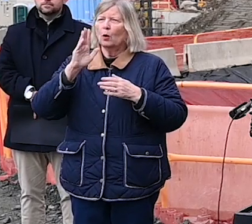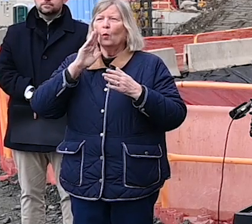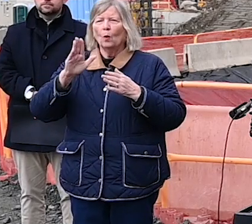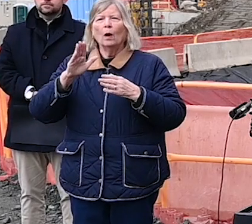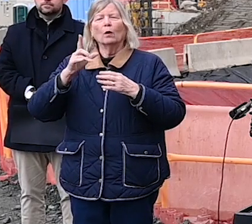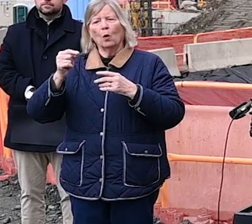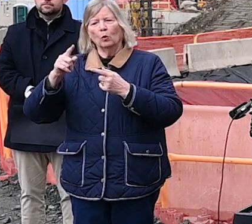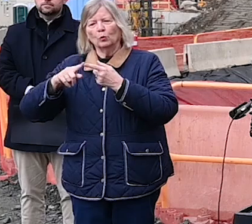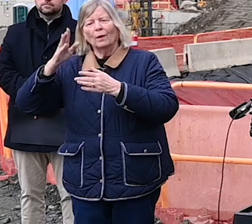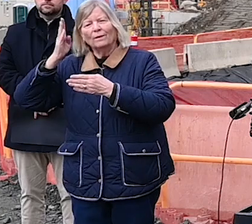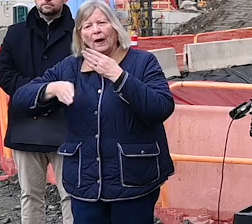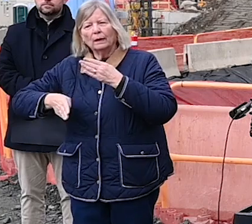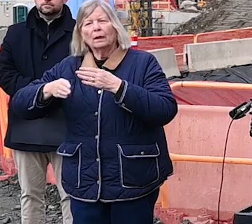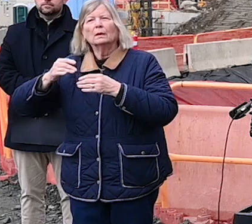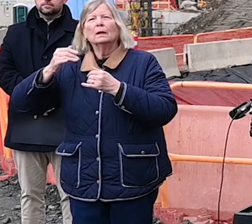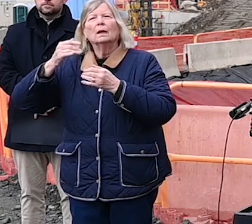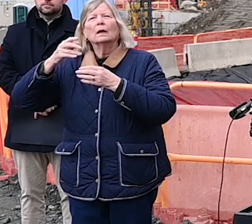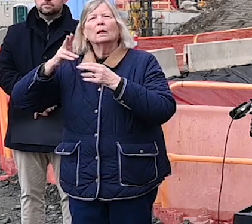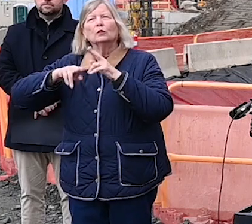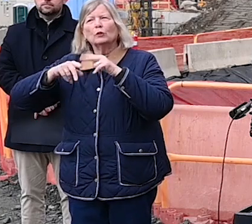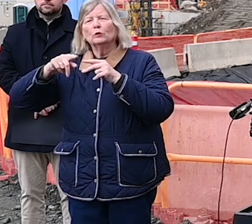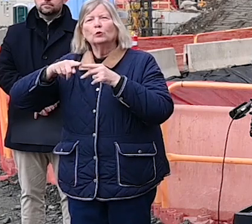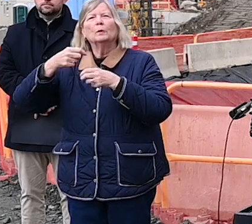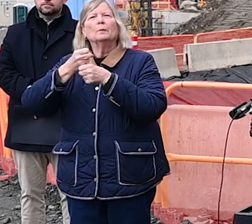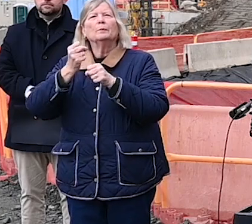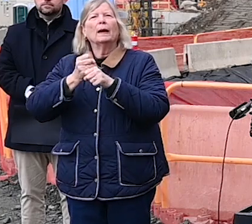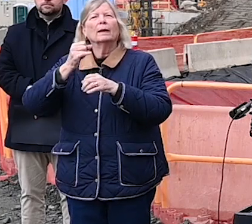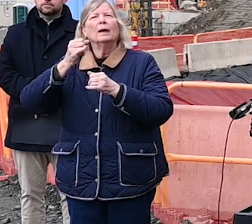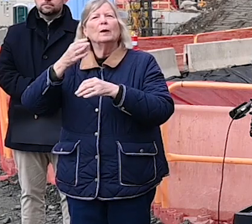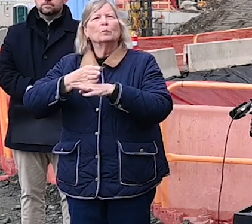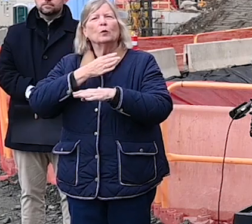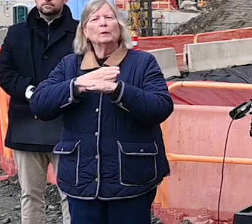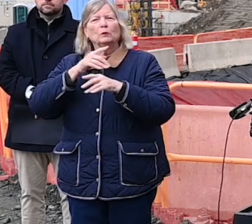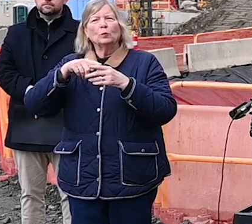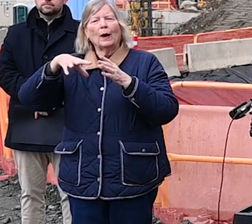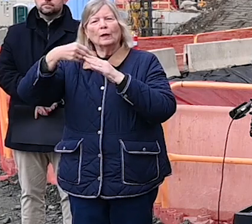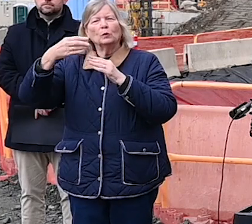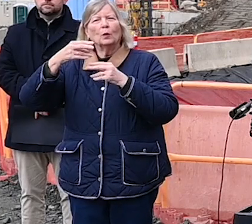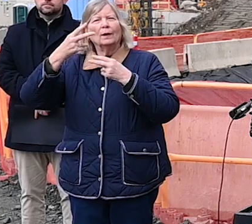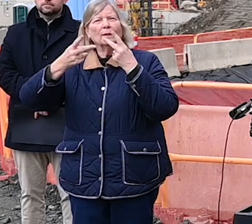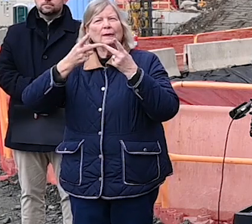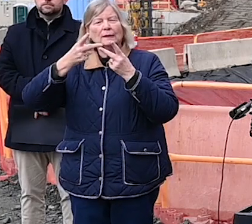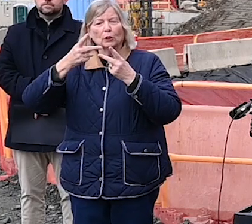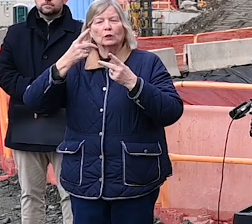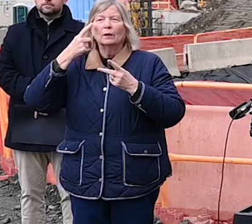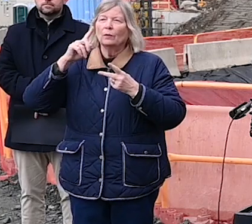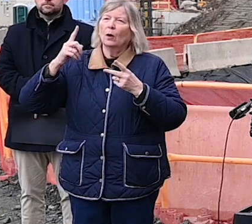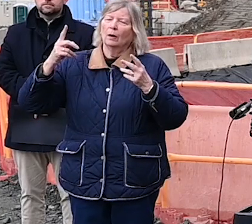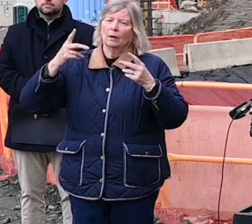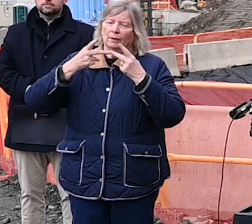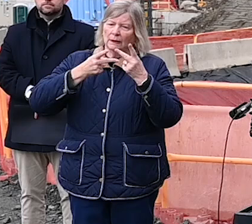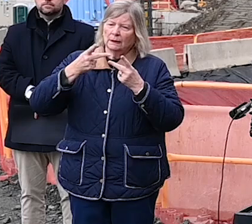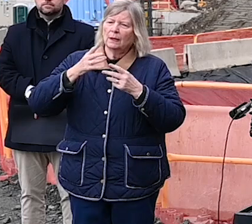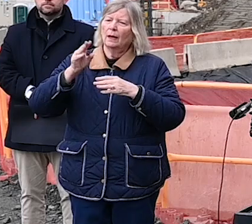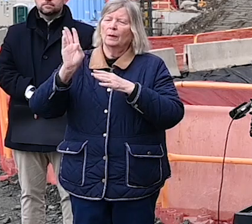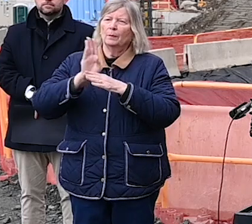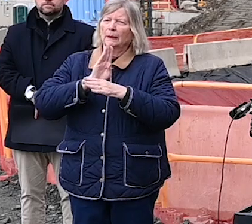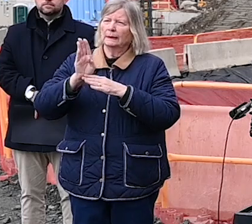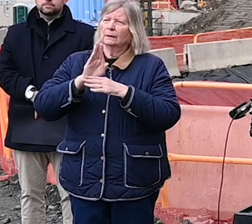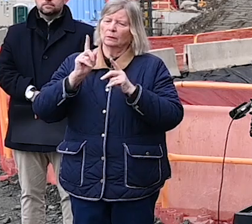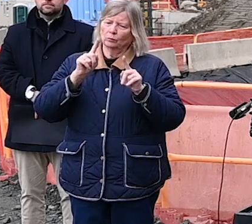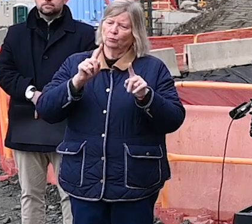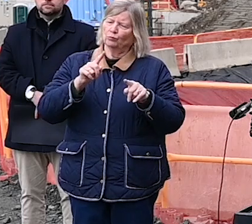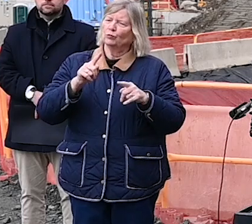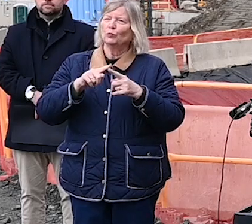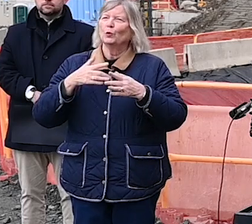final construction to make permanent improvements to the outdoor space that creates areas for visitors, residents, and businesses to enjoy.